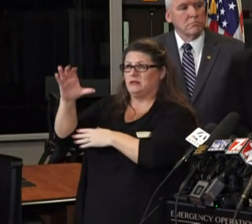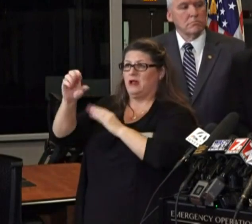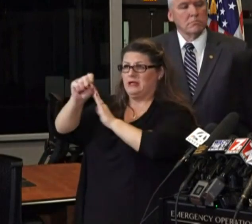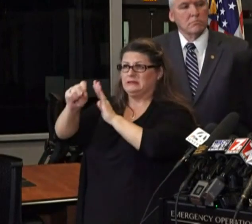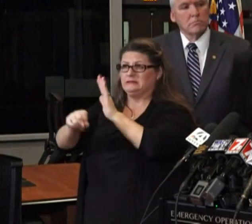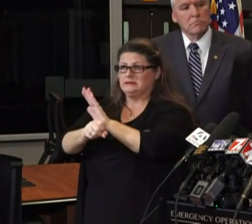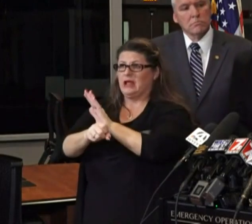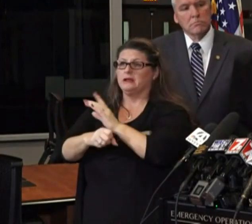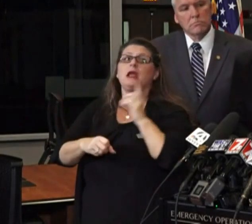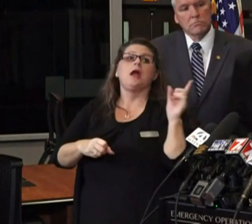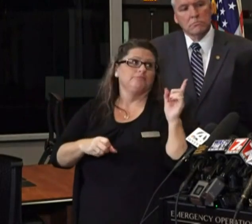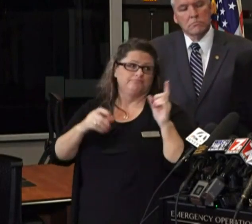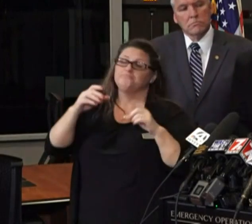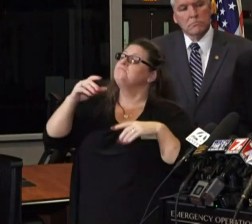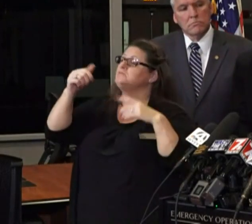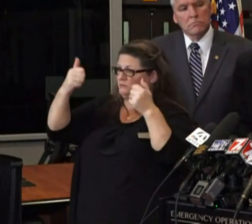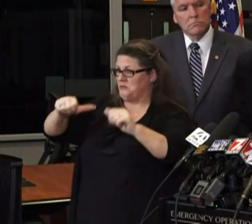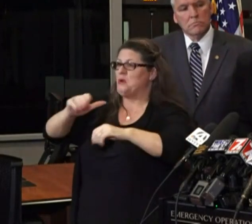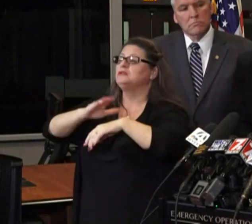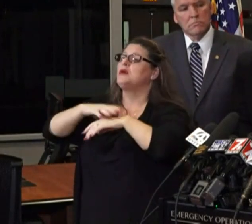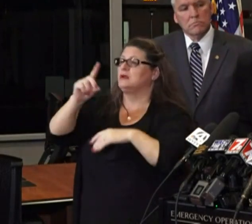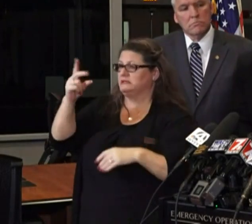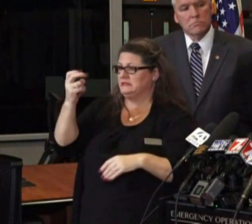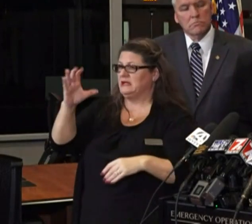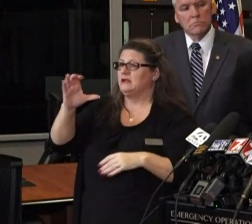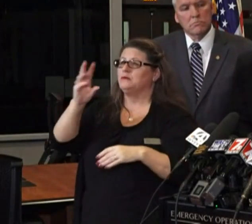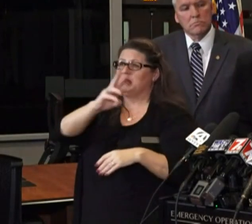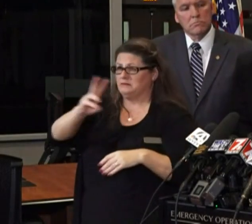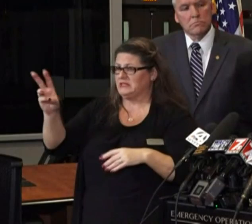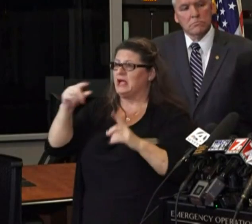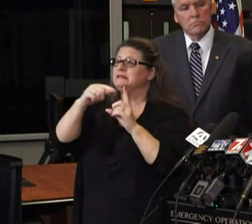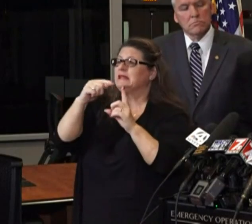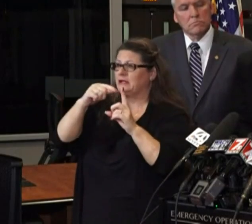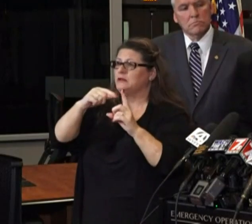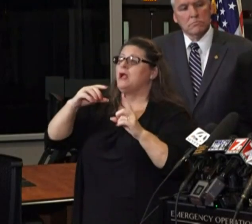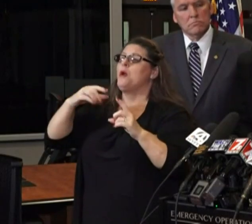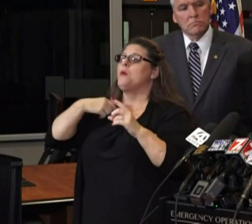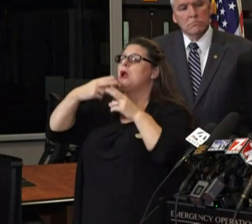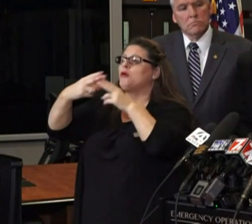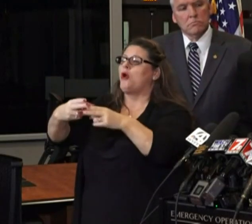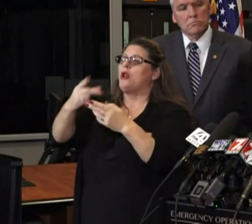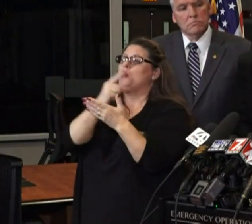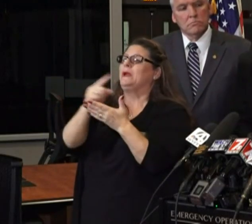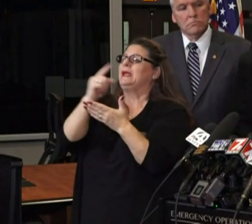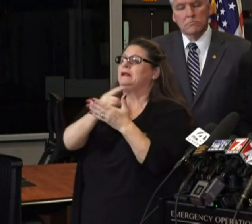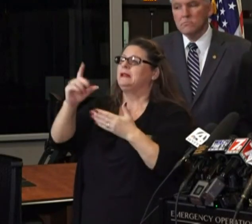That information is also posted on the DHEC website in our weekly flu watch.